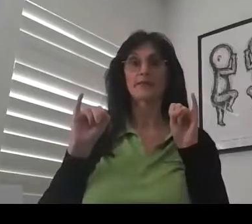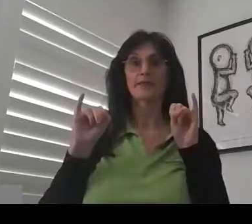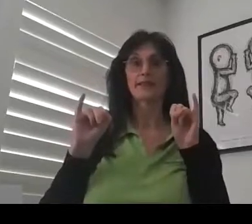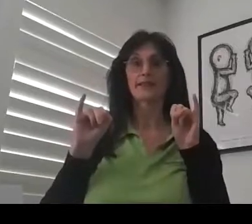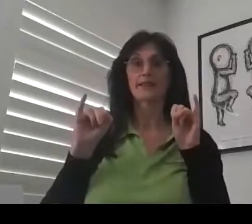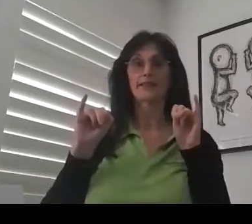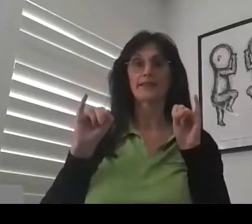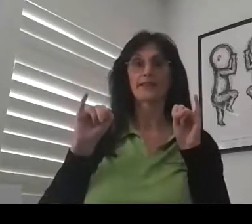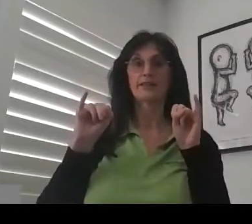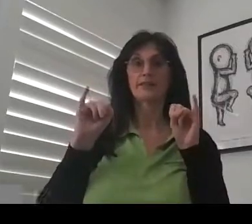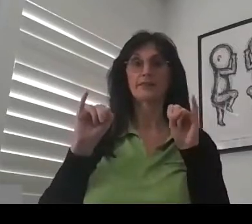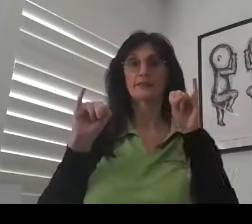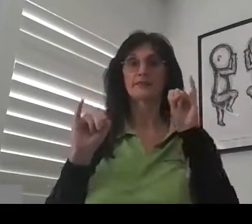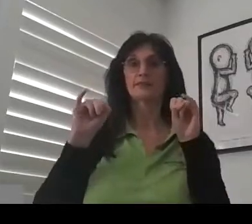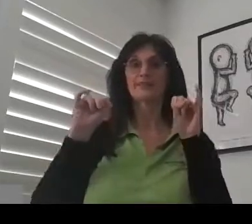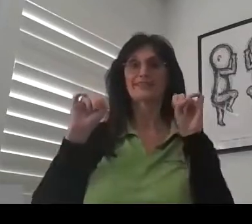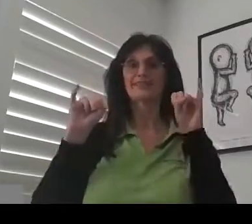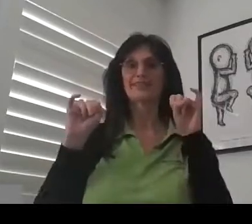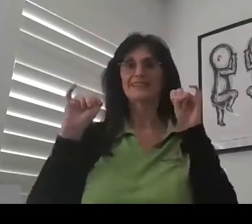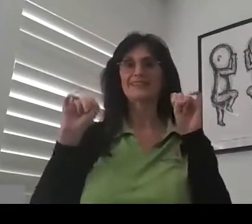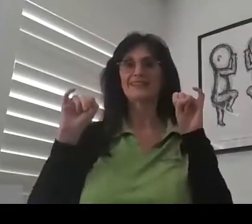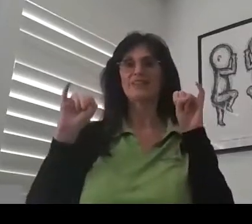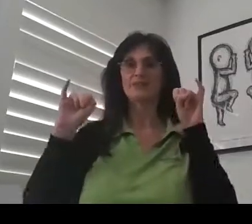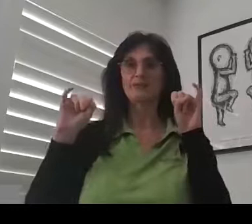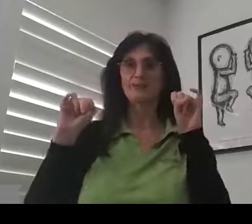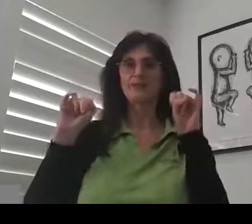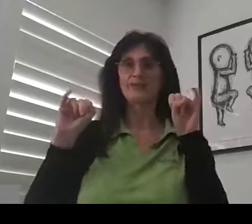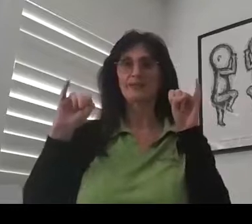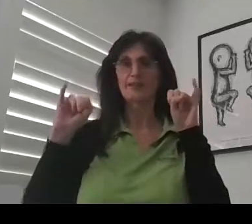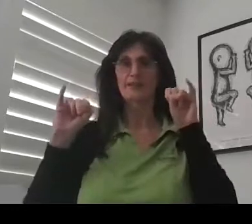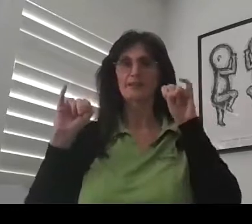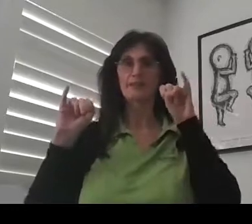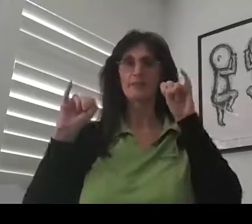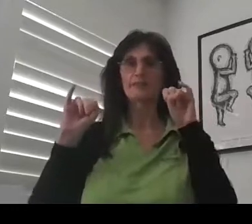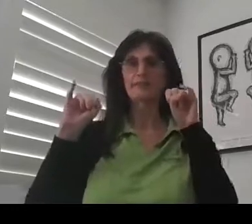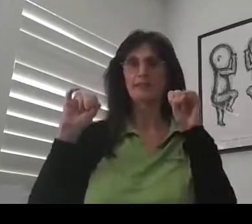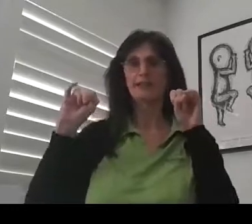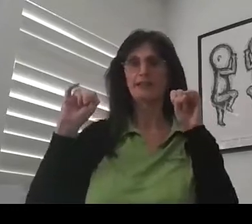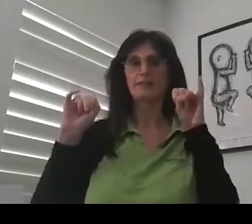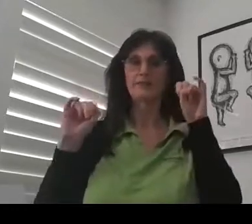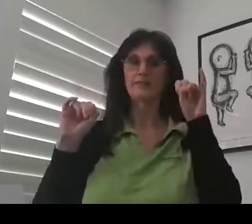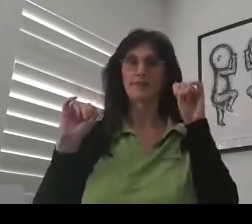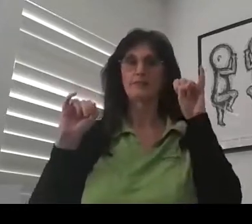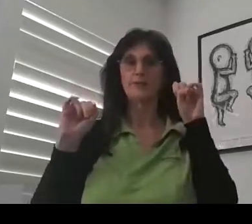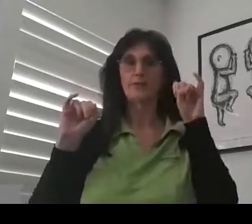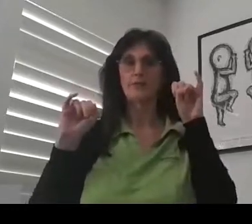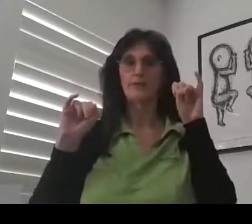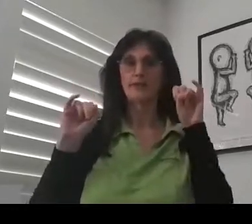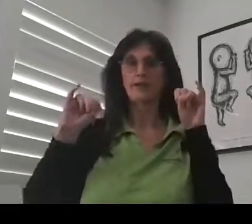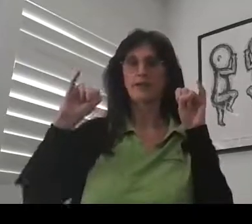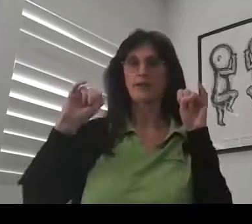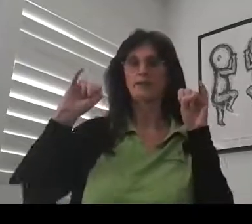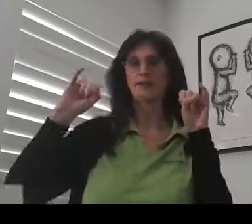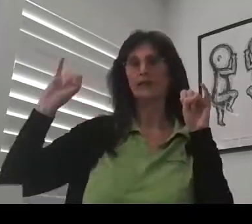Okay. Two little dicky birds sitting on a wall. One named Peter, one named Paul.